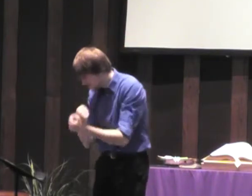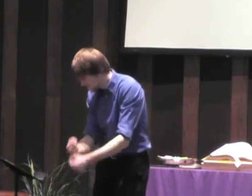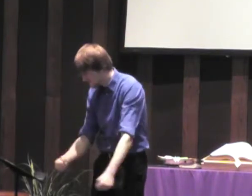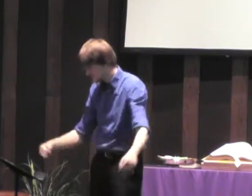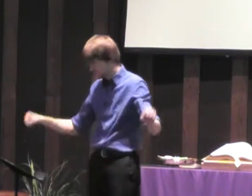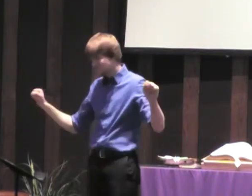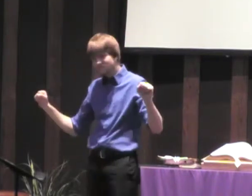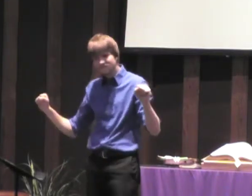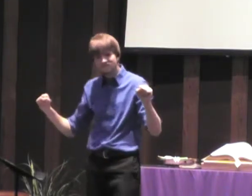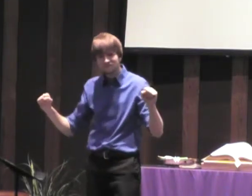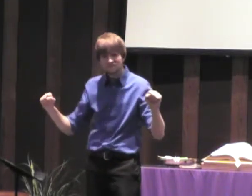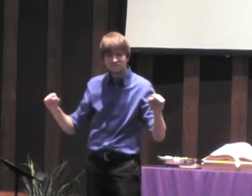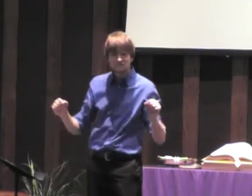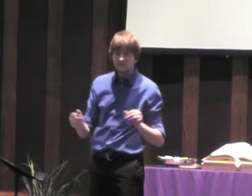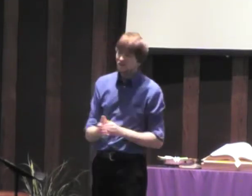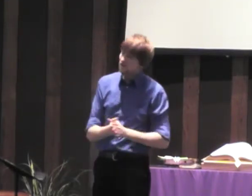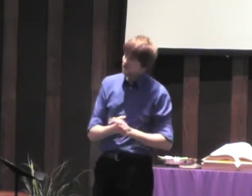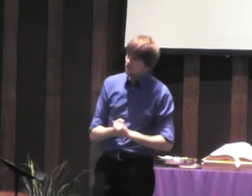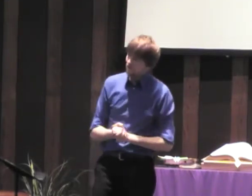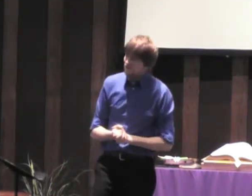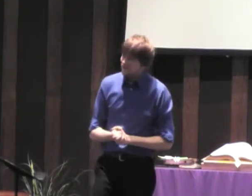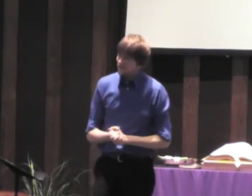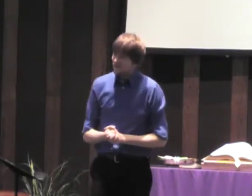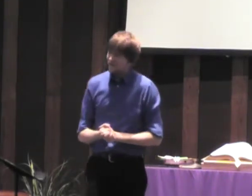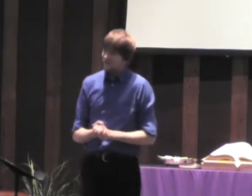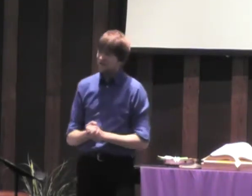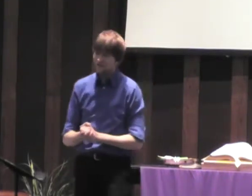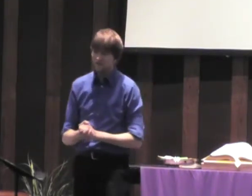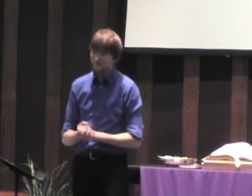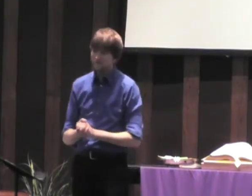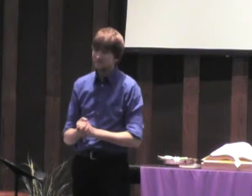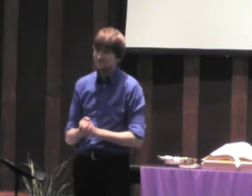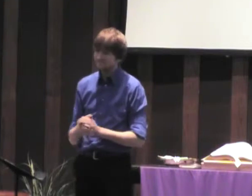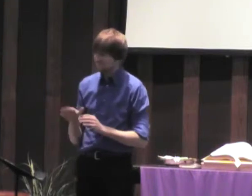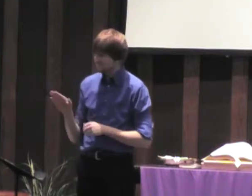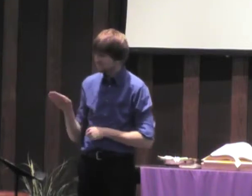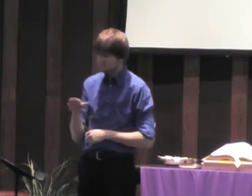said I was free. Jesus gave me salvation.